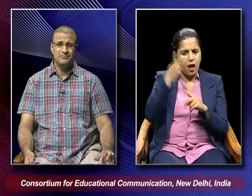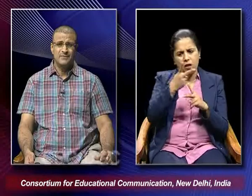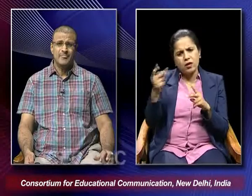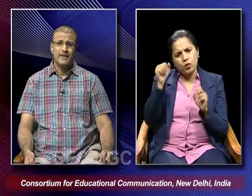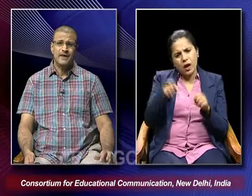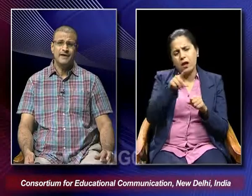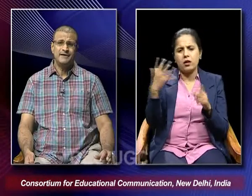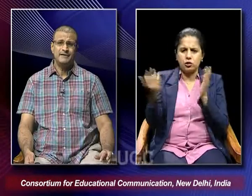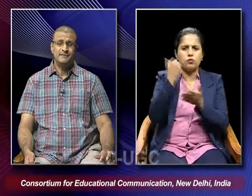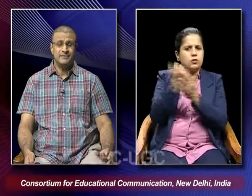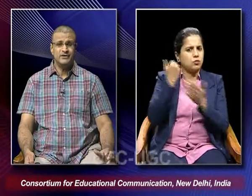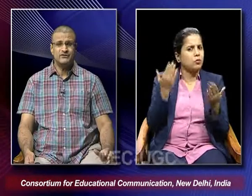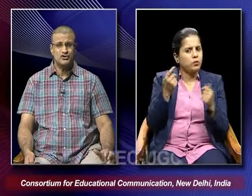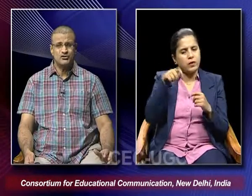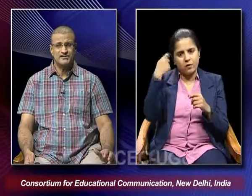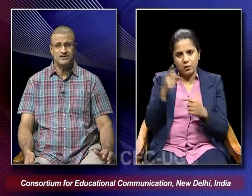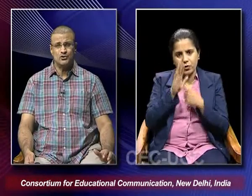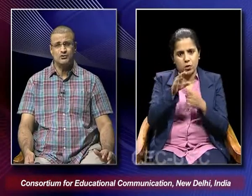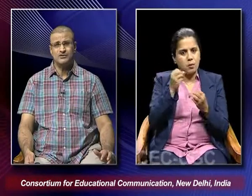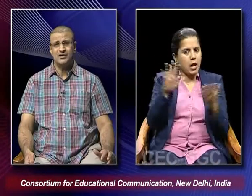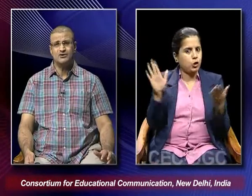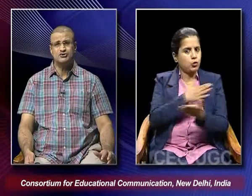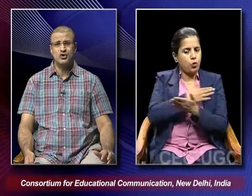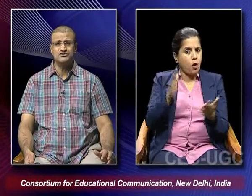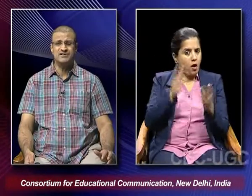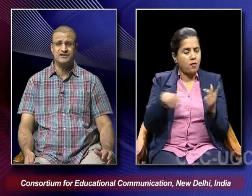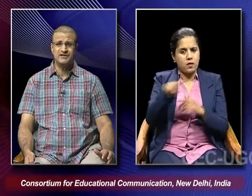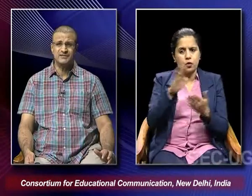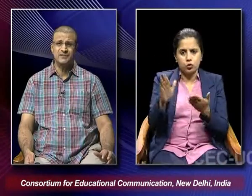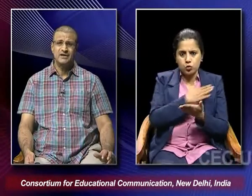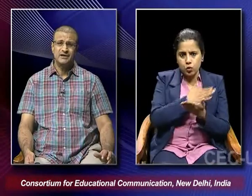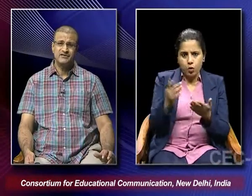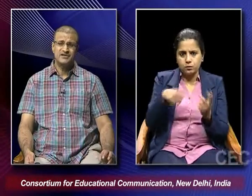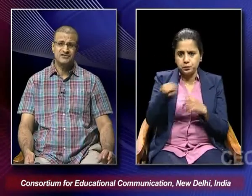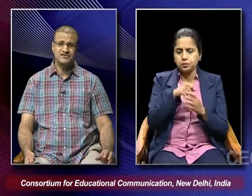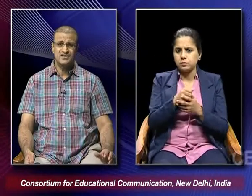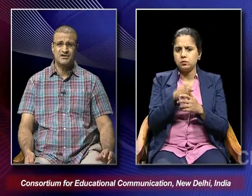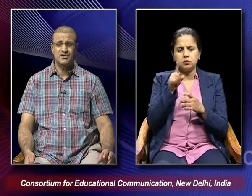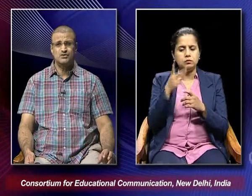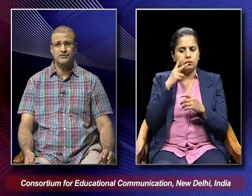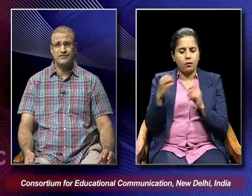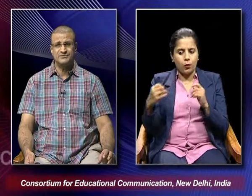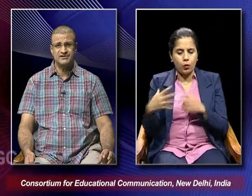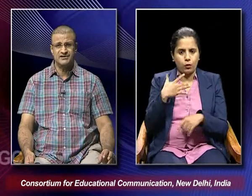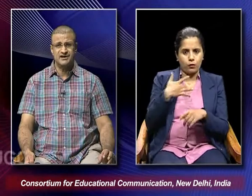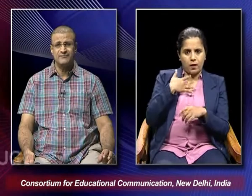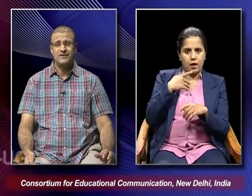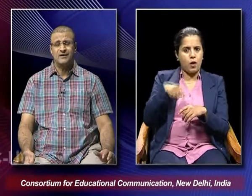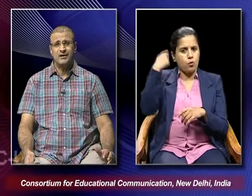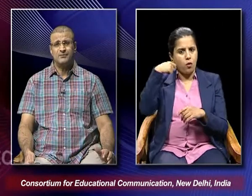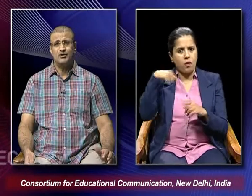film. And many of the songs, as I told you, that how songs, they are very, in a way, intrinsic to the films in